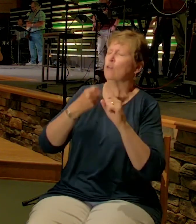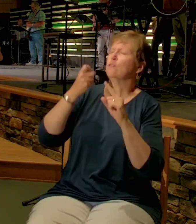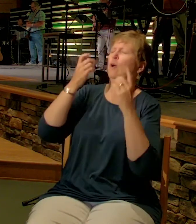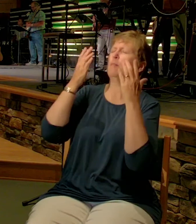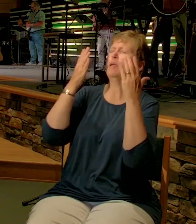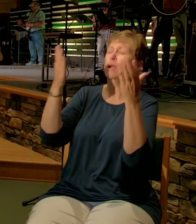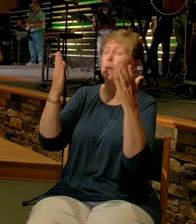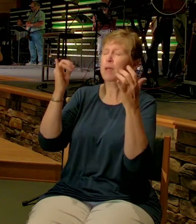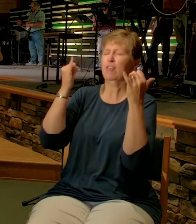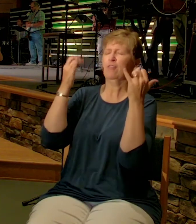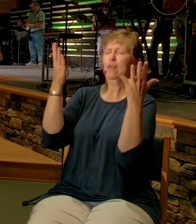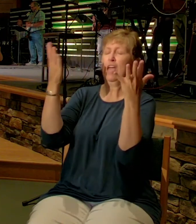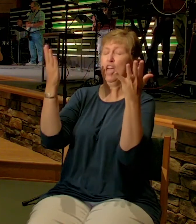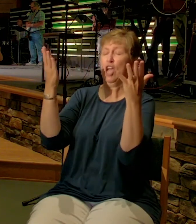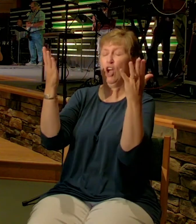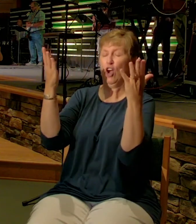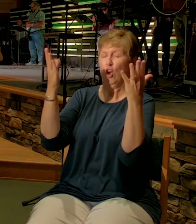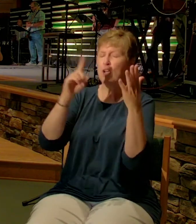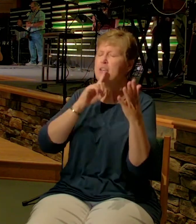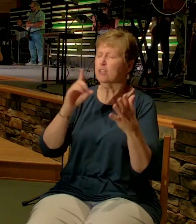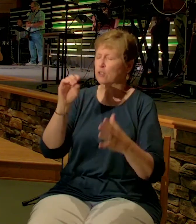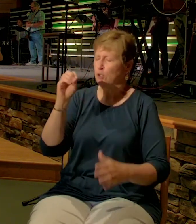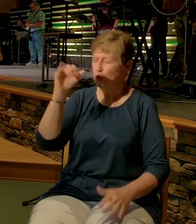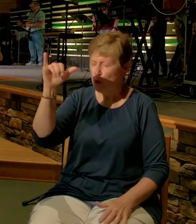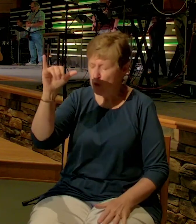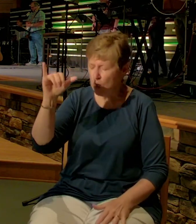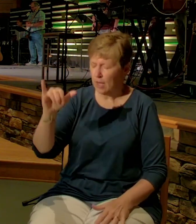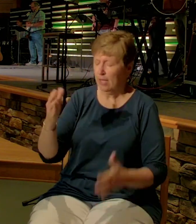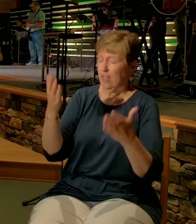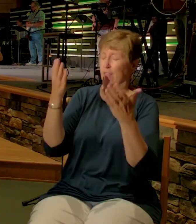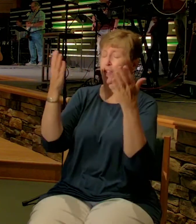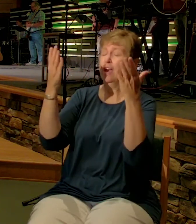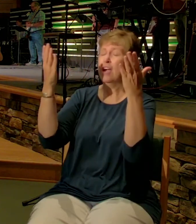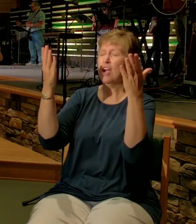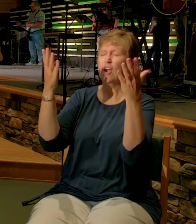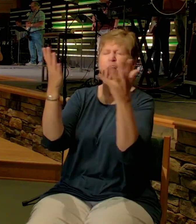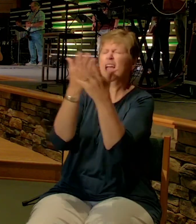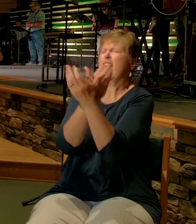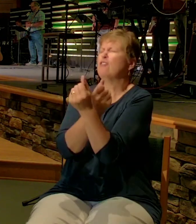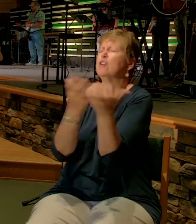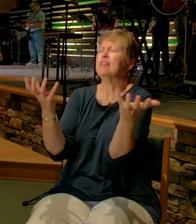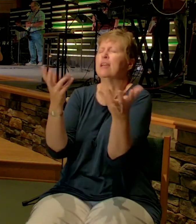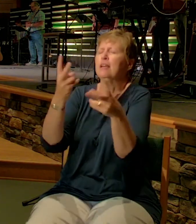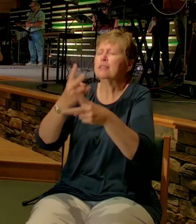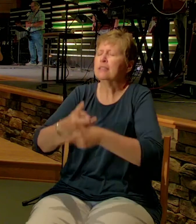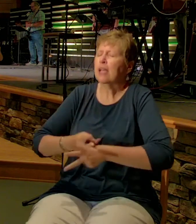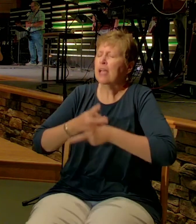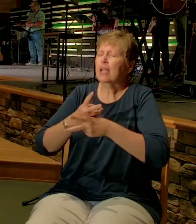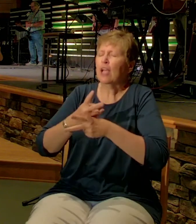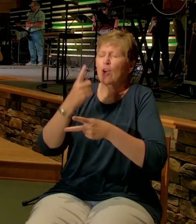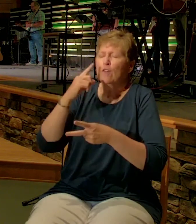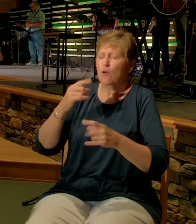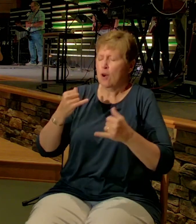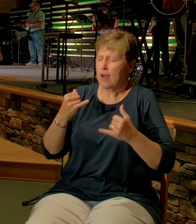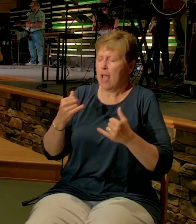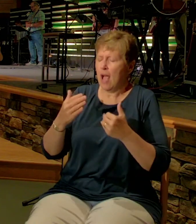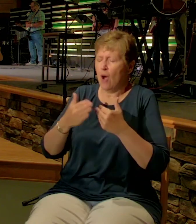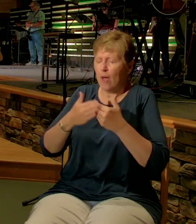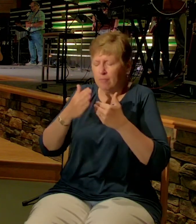is our joy, that everything has been taken care of for now and even into